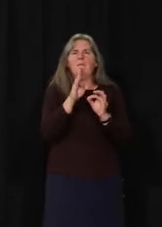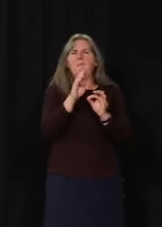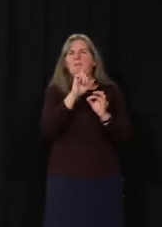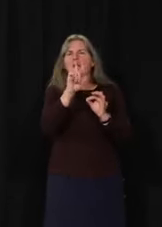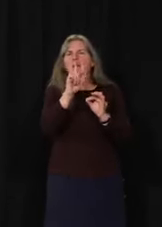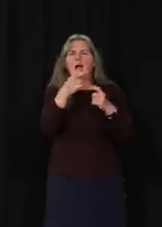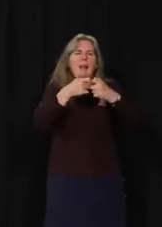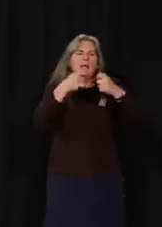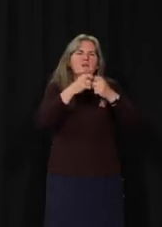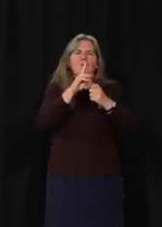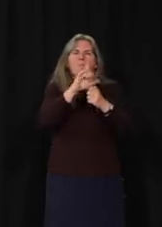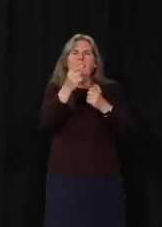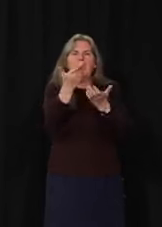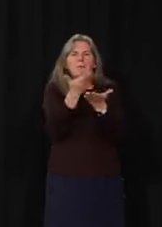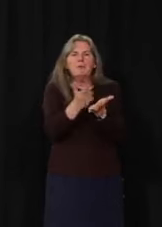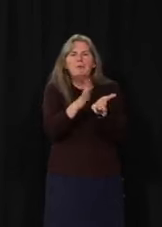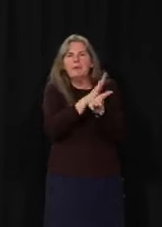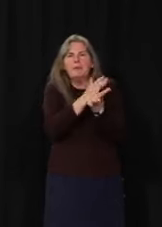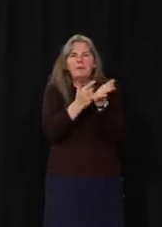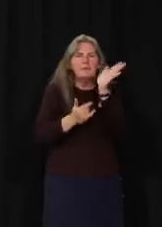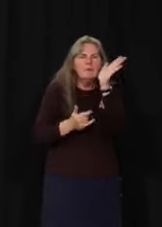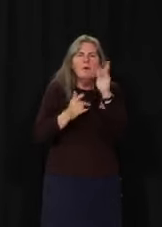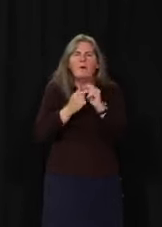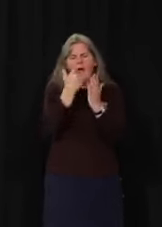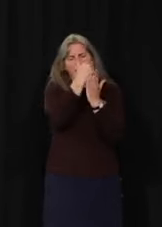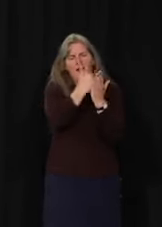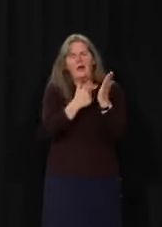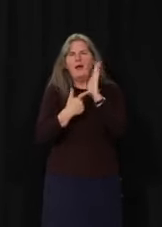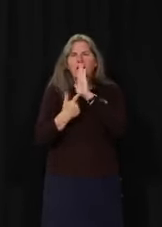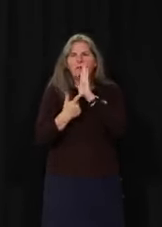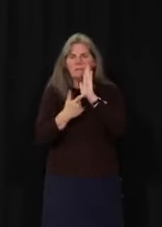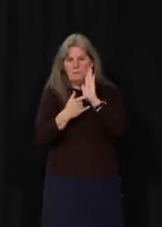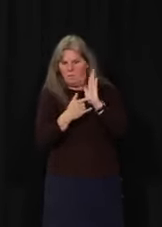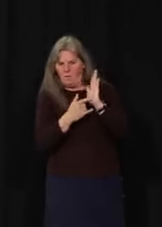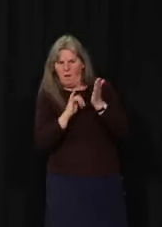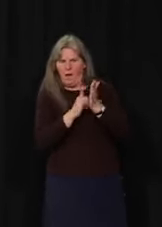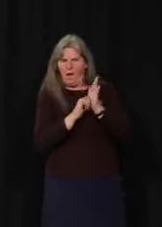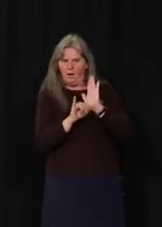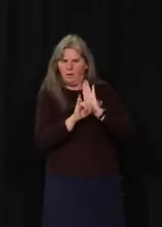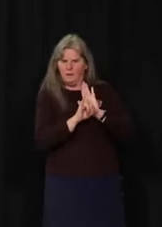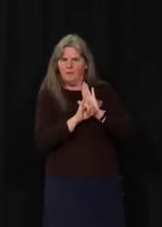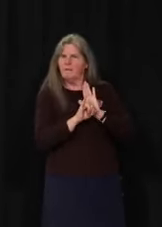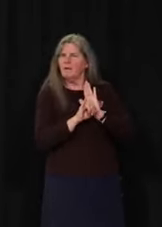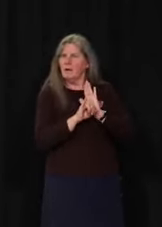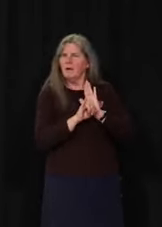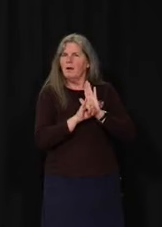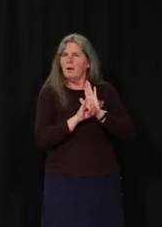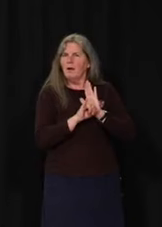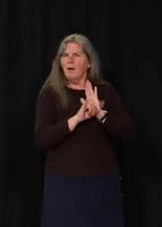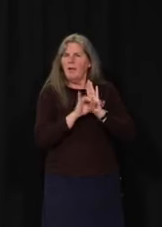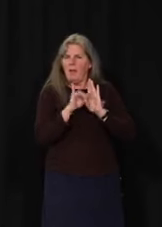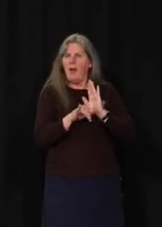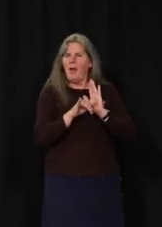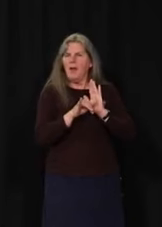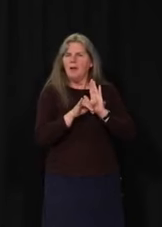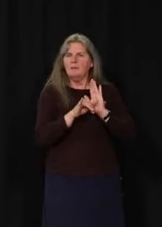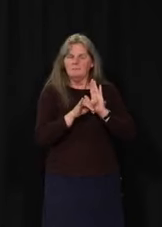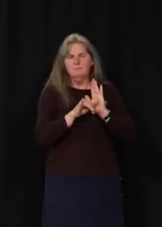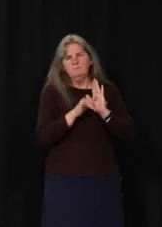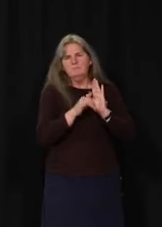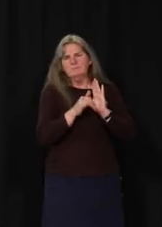things. So we're going through the list as one would to determine what would be the best approaches. Right now,